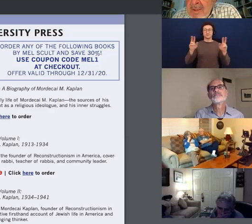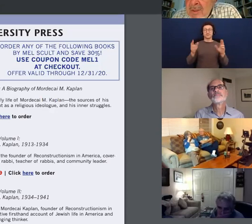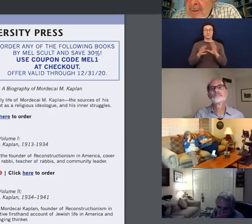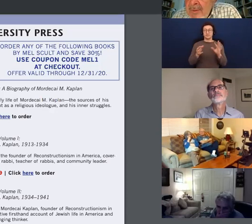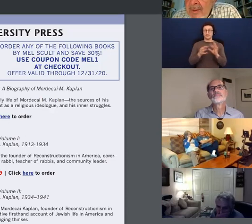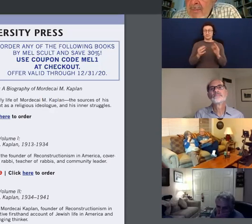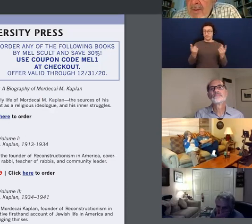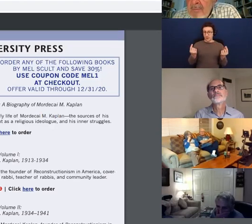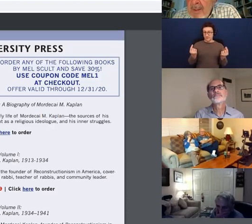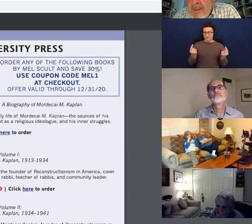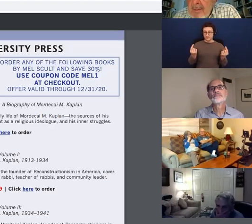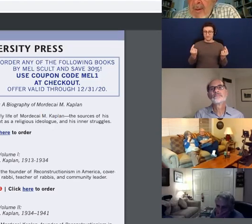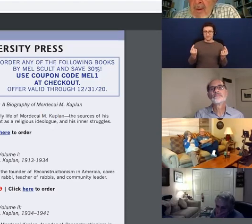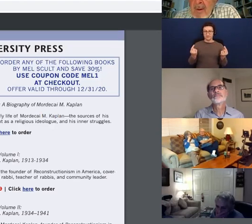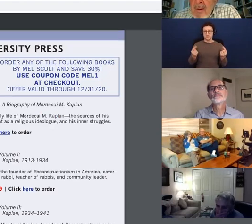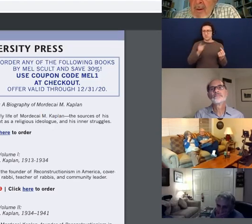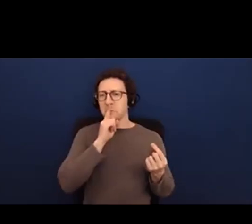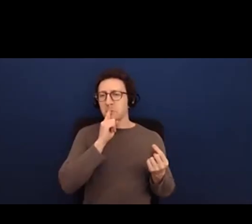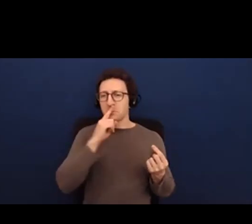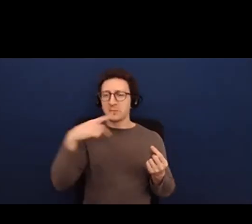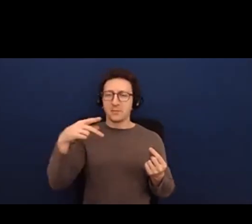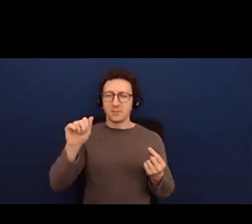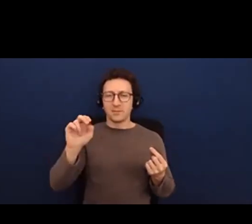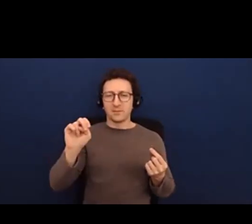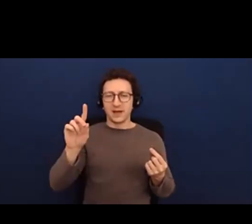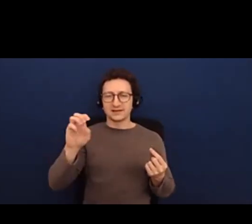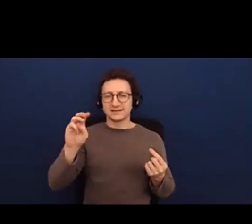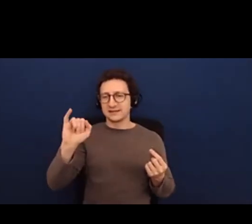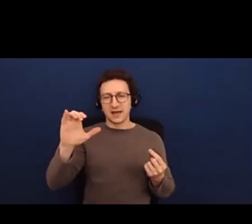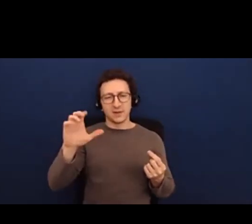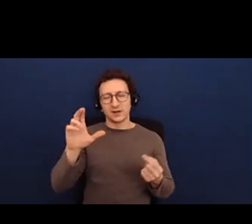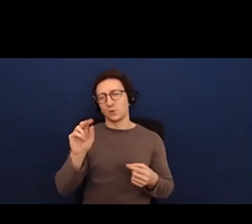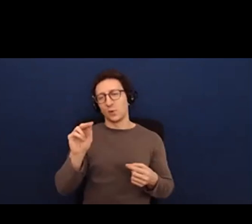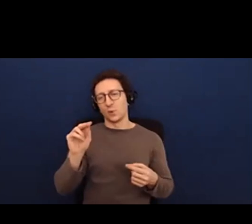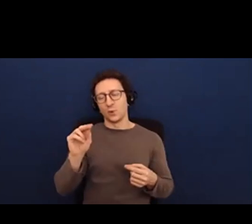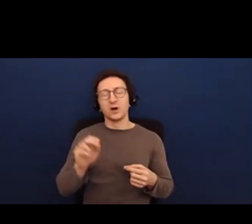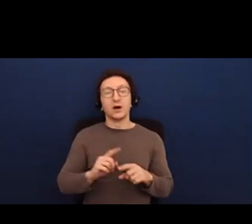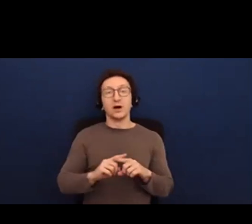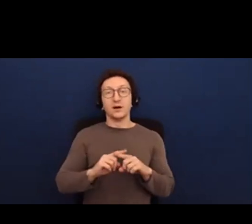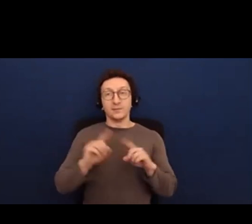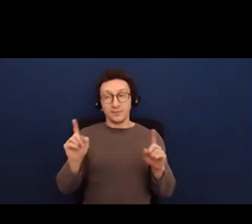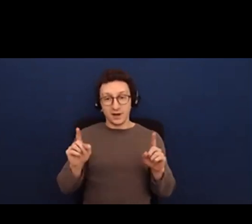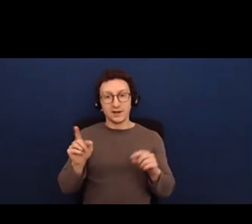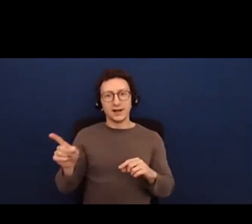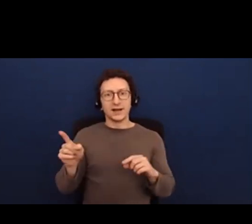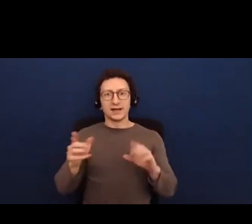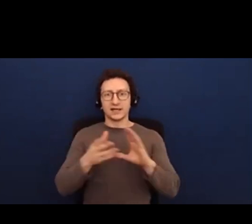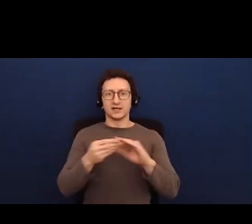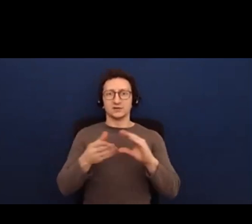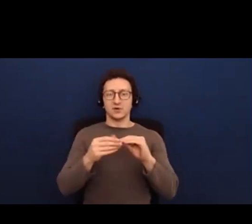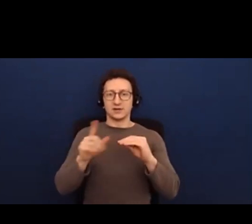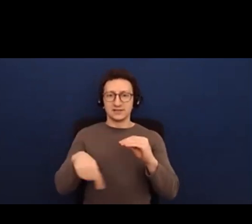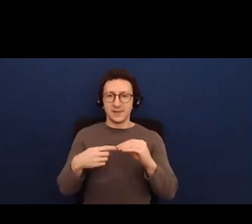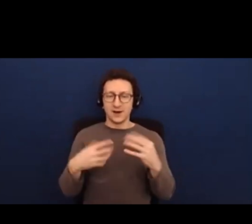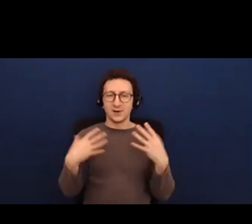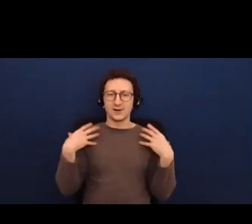doesn't mention the pandemic of 1918. But what he does is he talks about